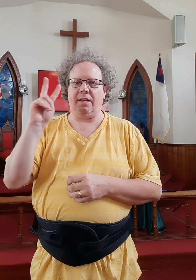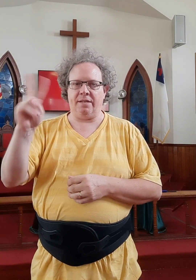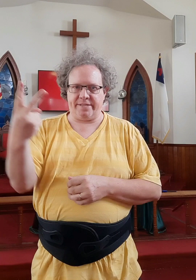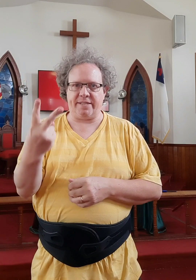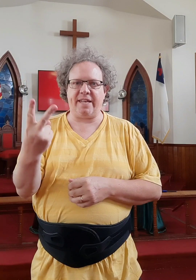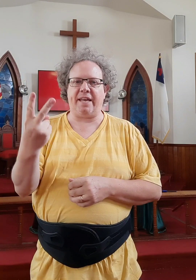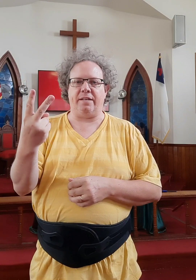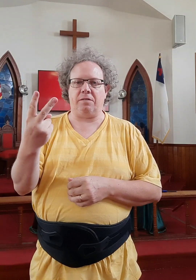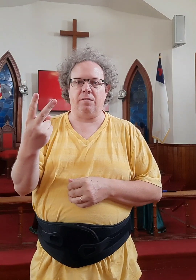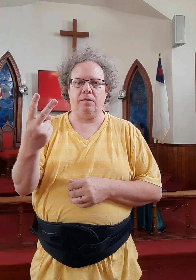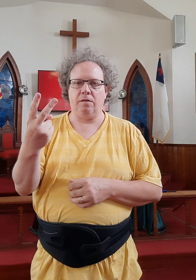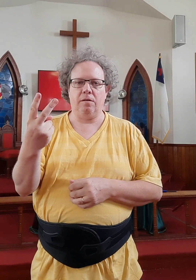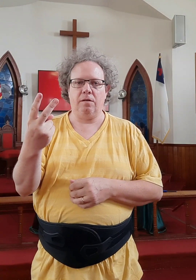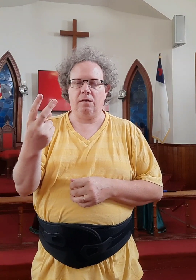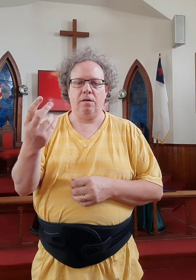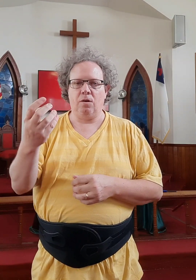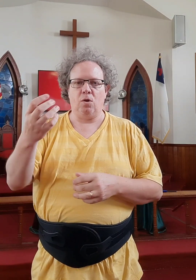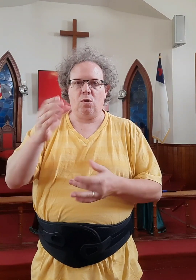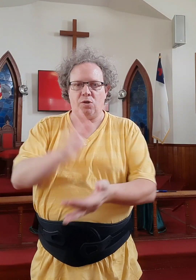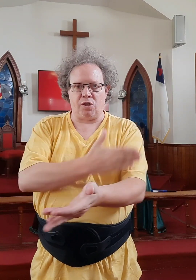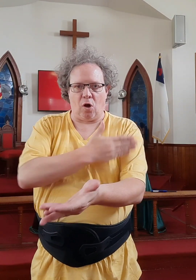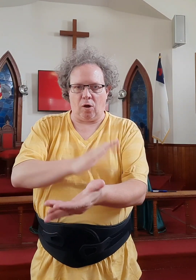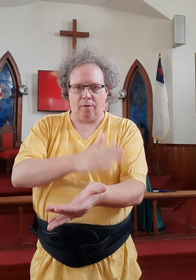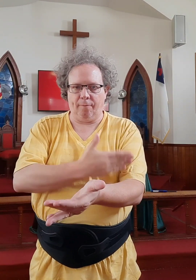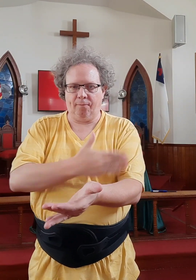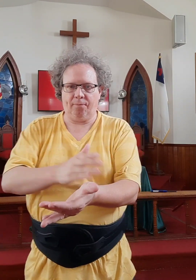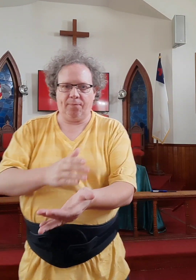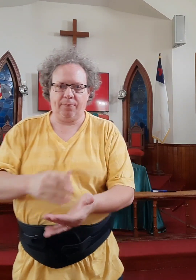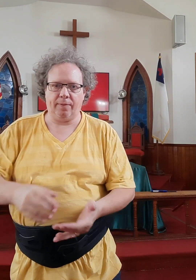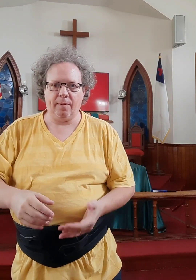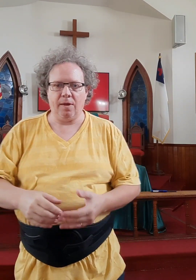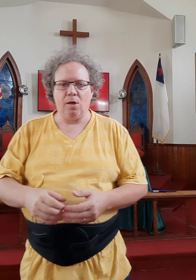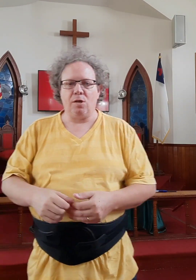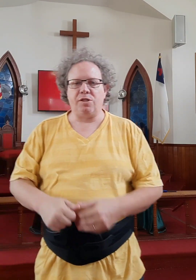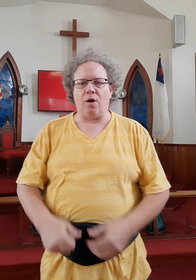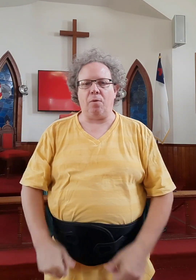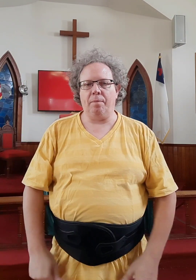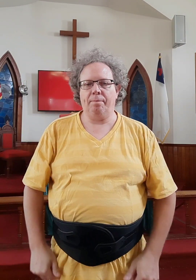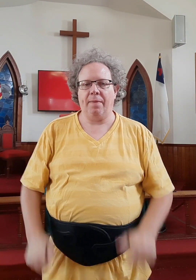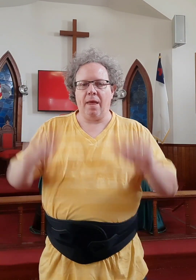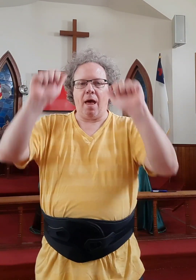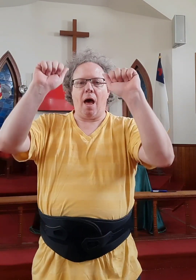is the second song. So,